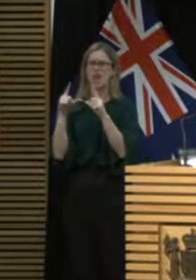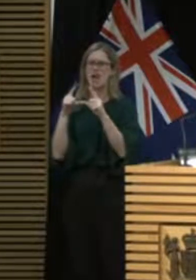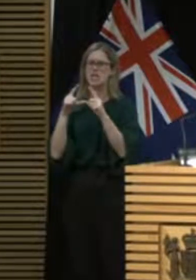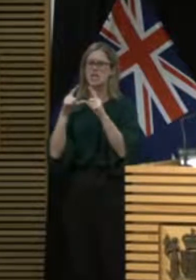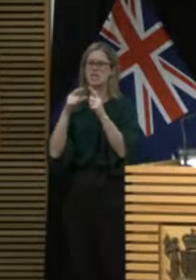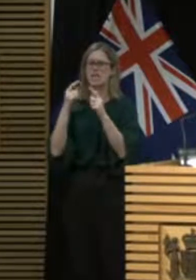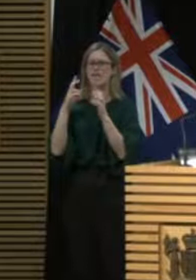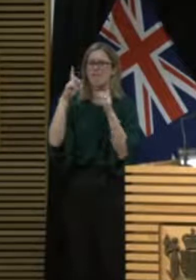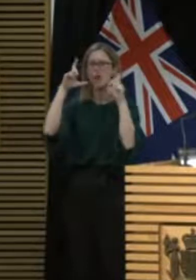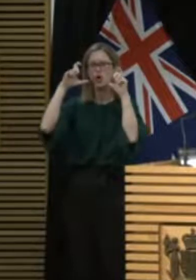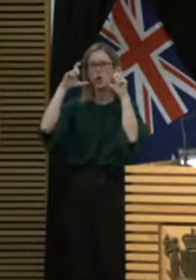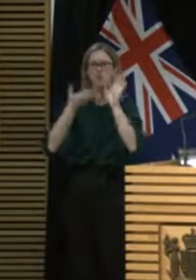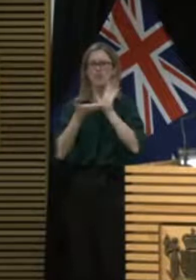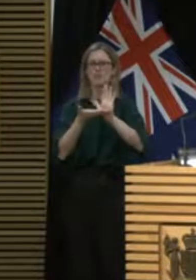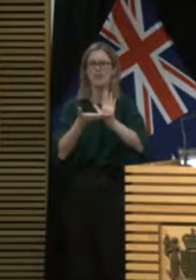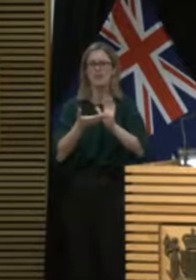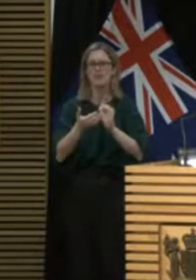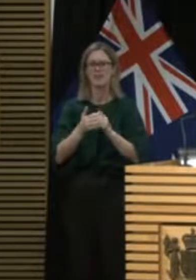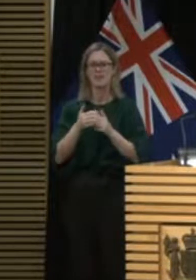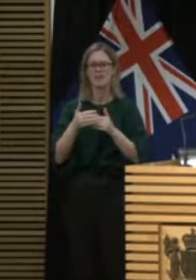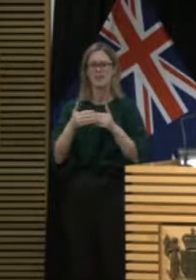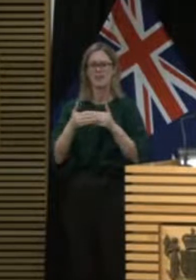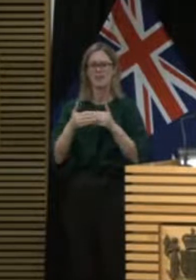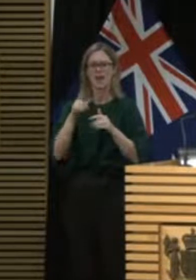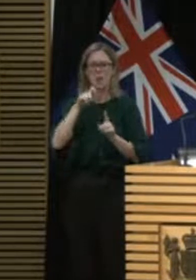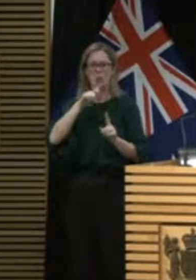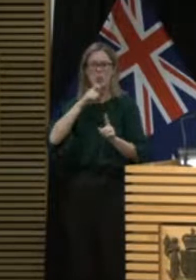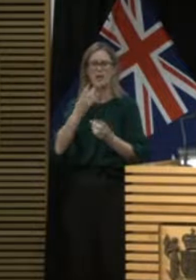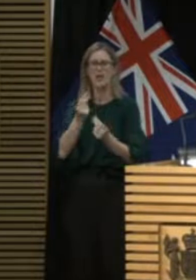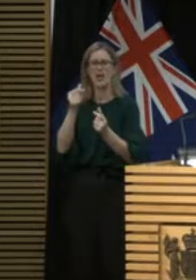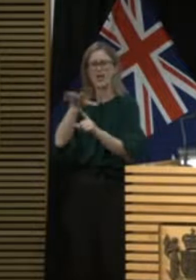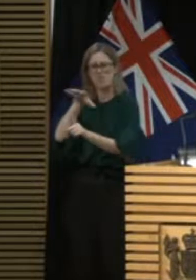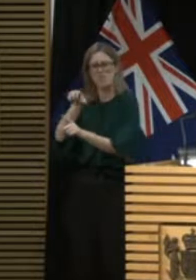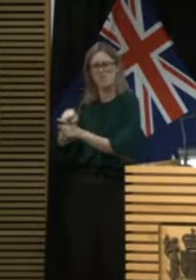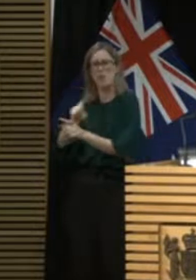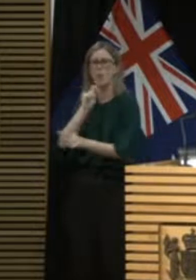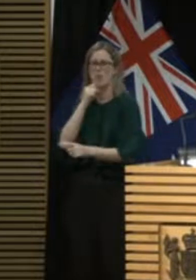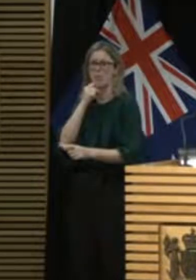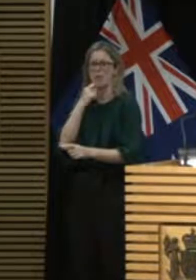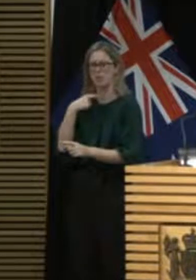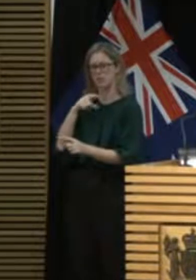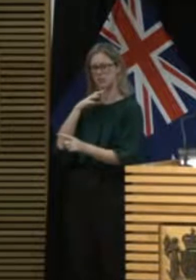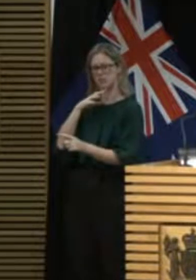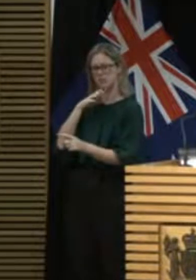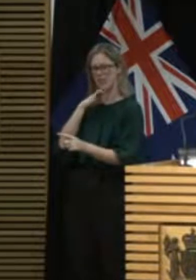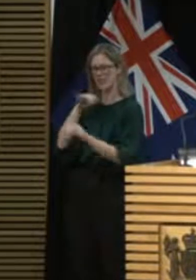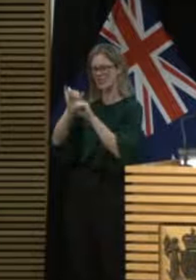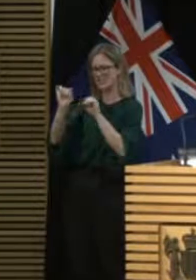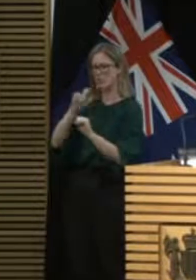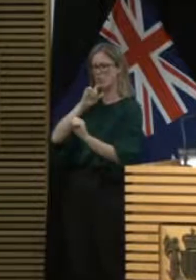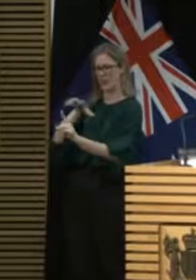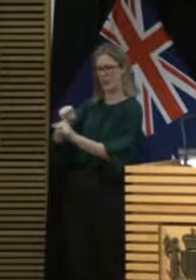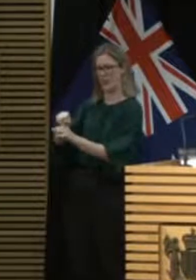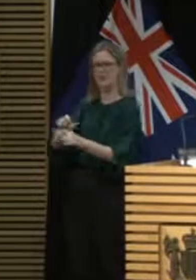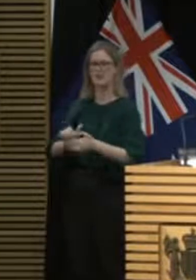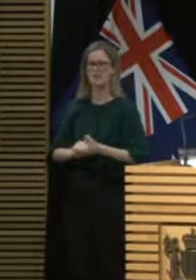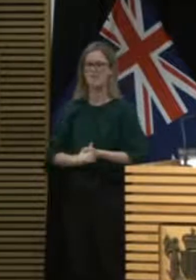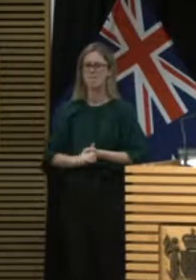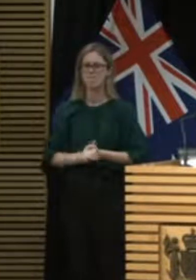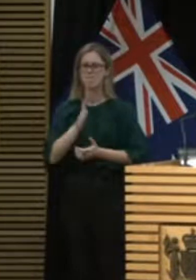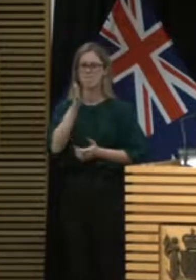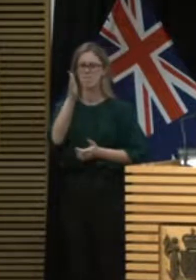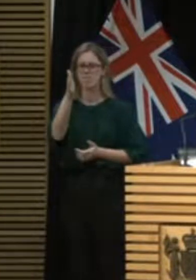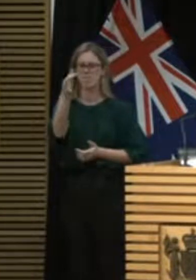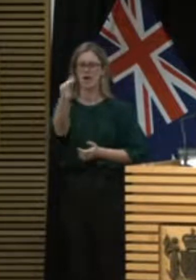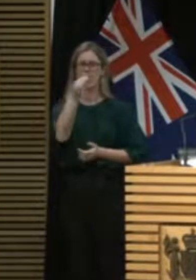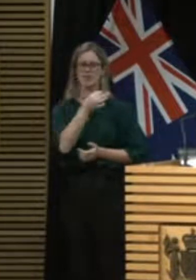there being without that being picked up as something odd happening if someone was trying to do this. Prime Minister,